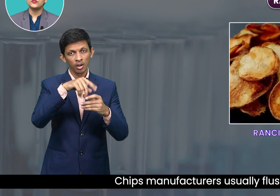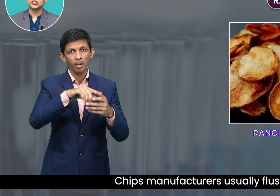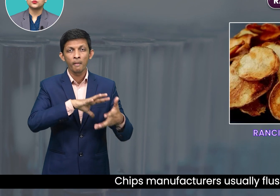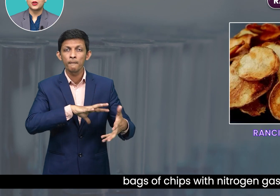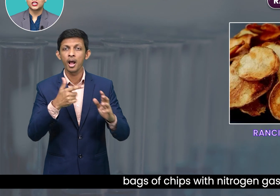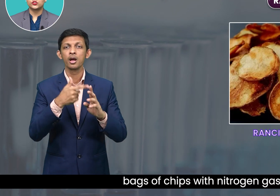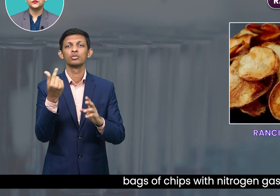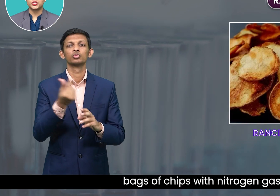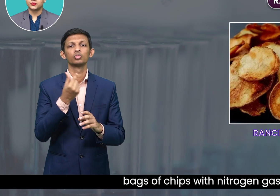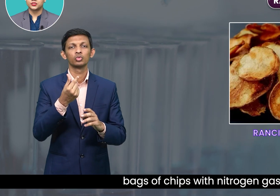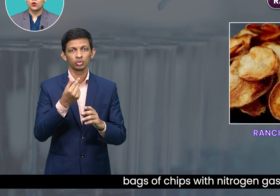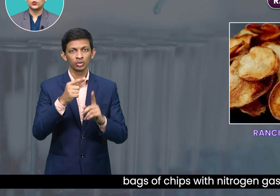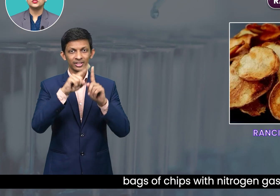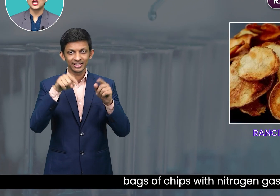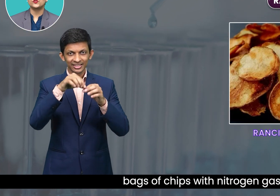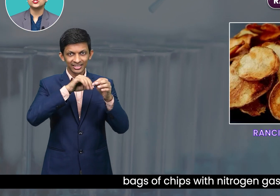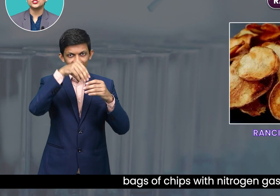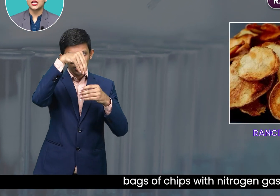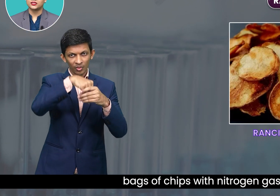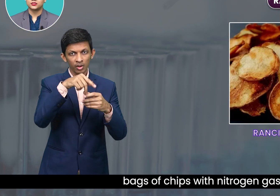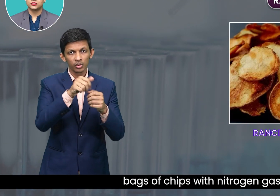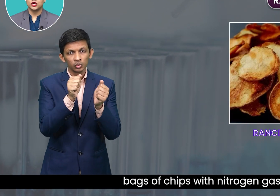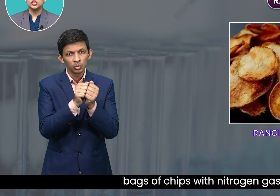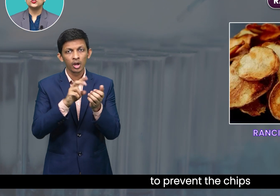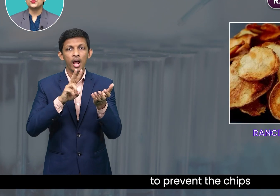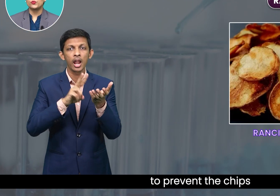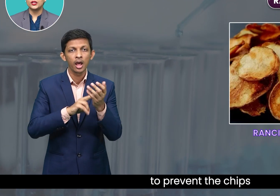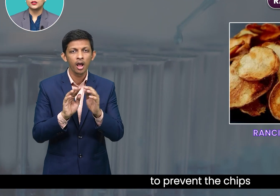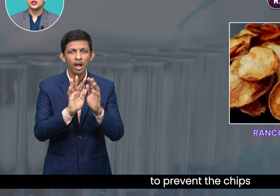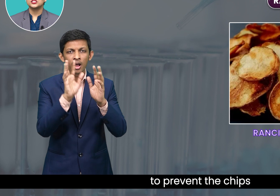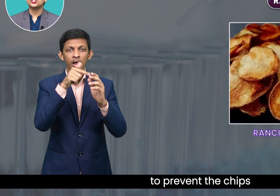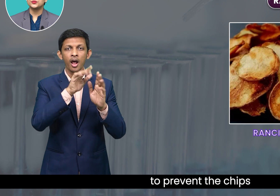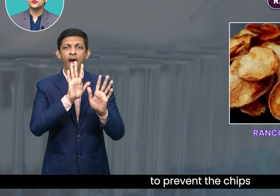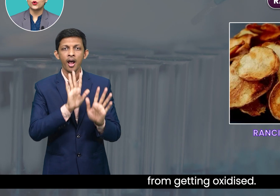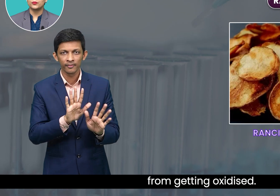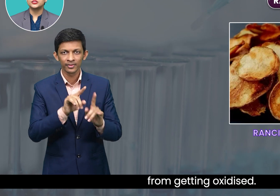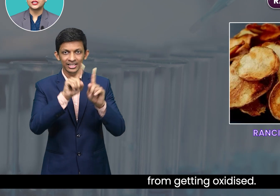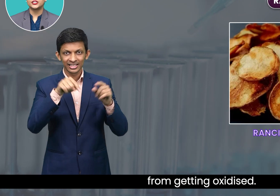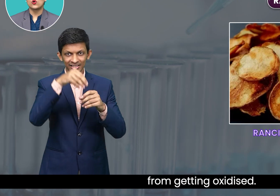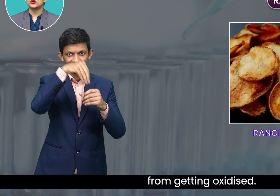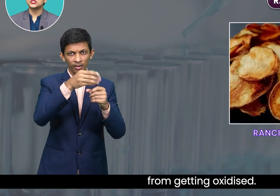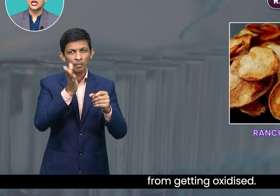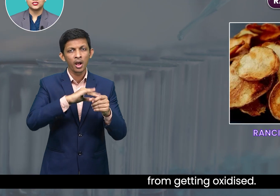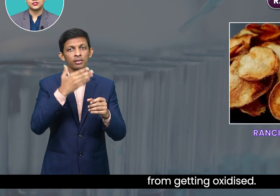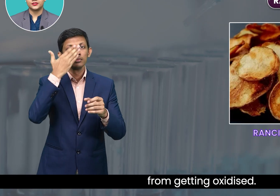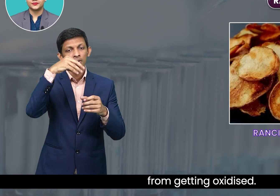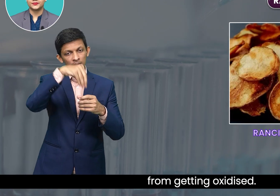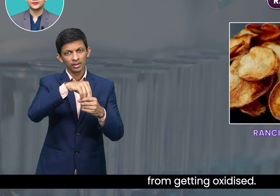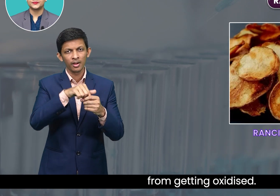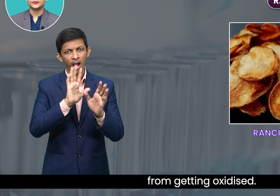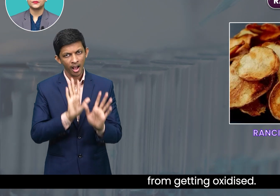usually flush bags of chips with nitrogen gas to prevent the chips from getting